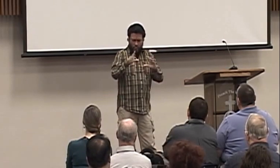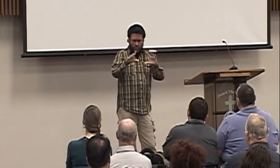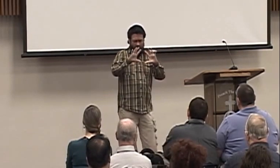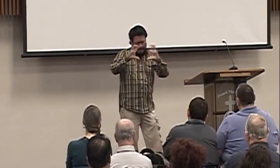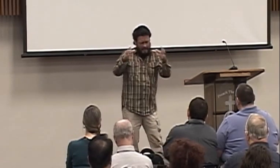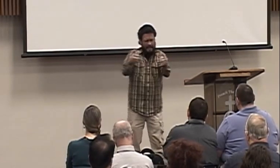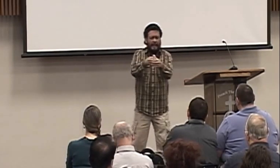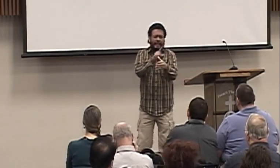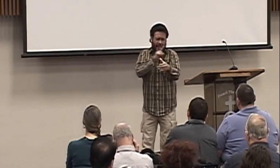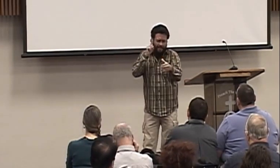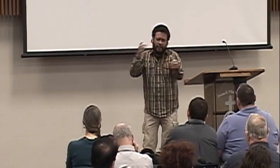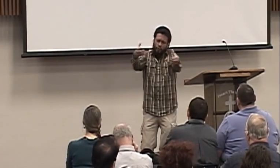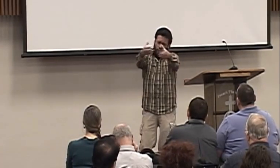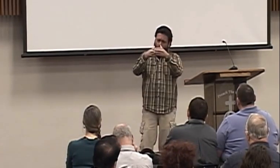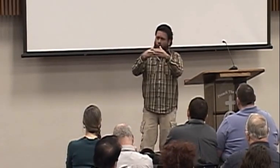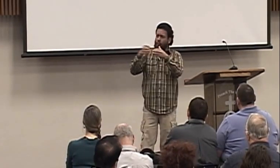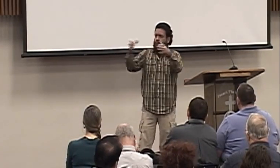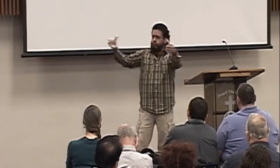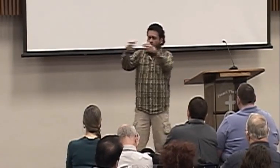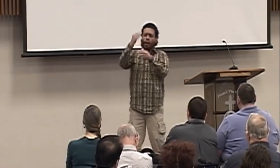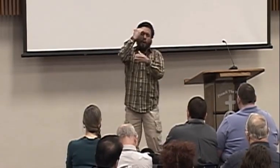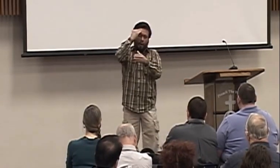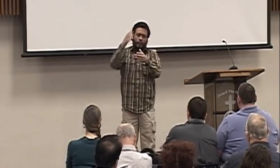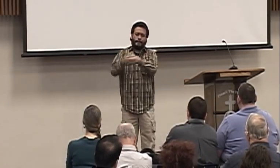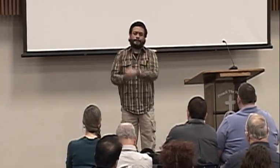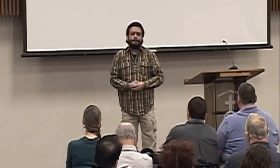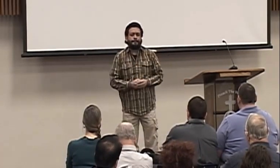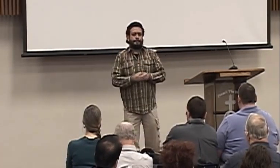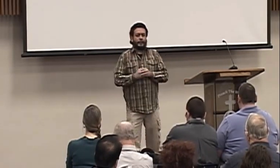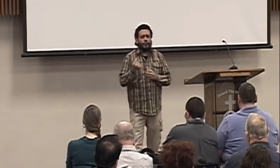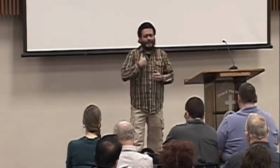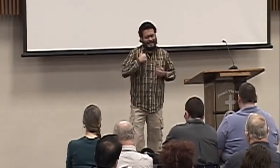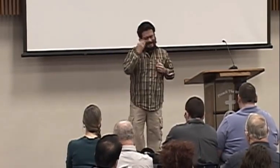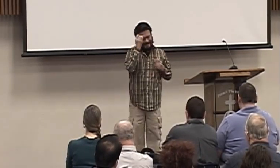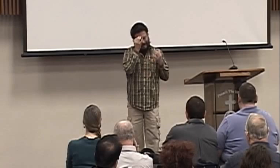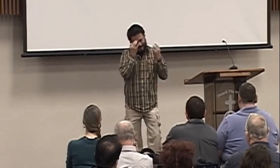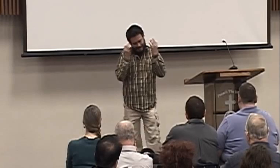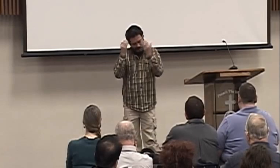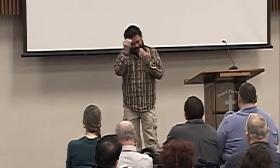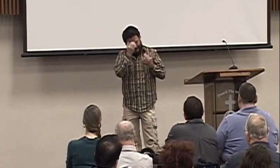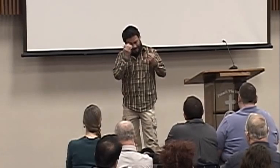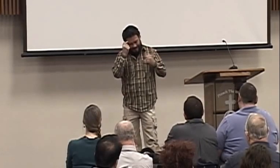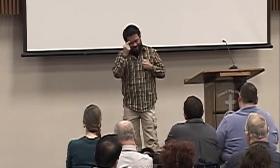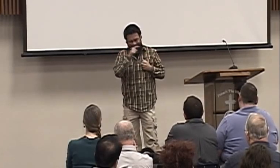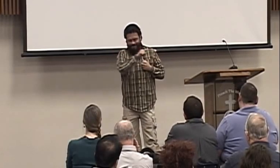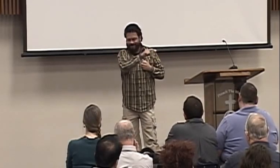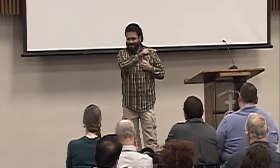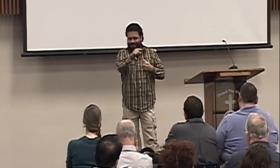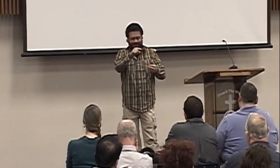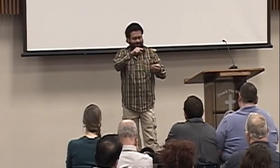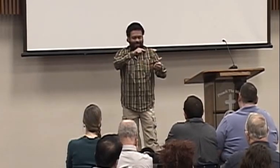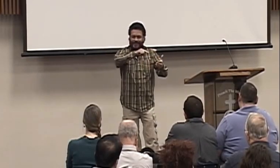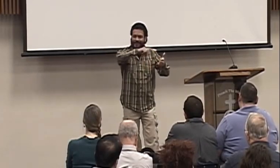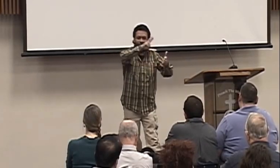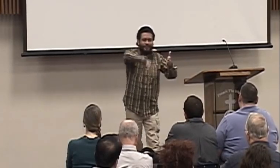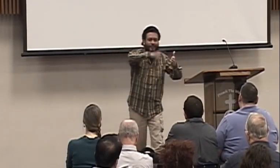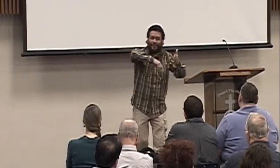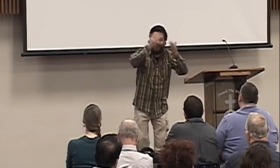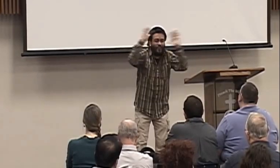the deaf. And we encouraged them, allowed us to have the deaf group together for a Bible class. But I know